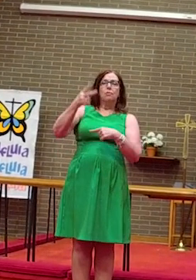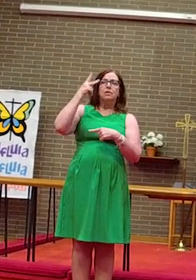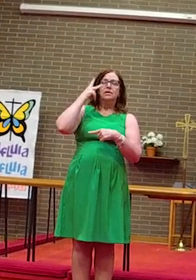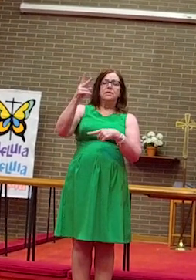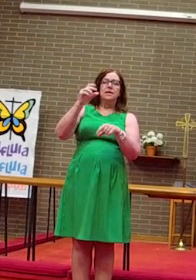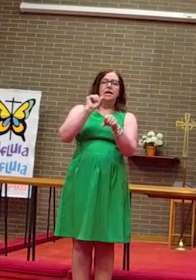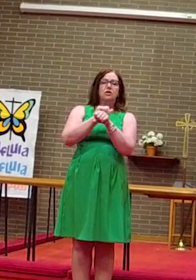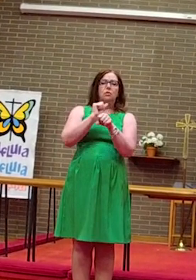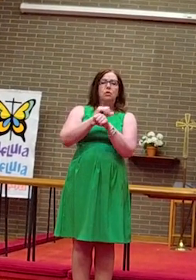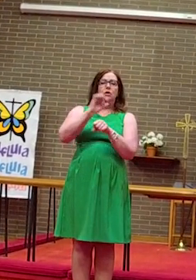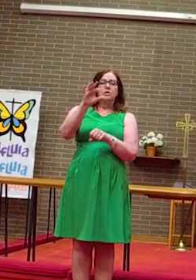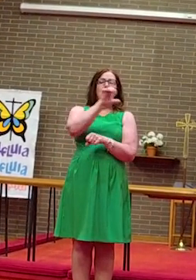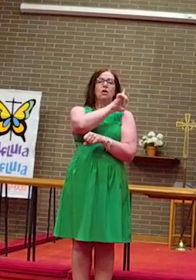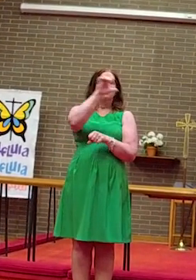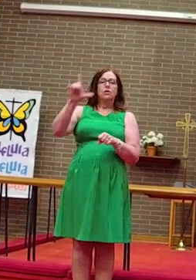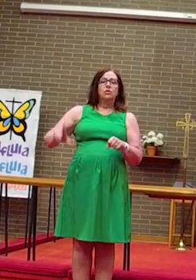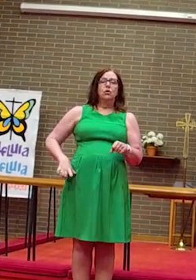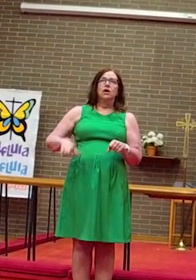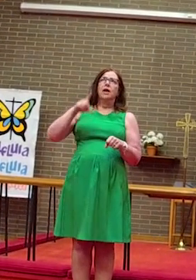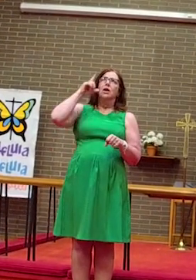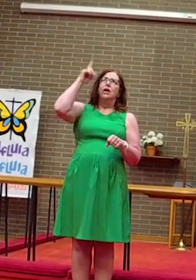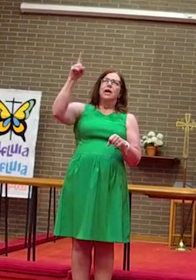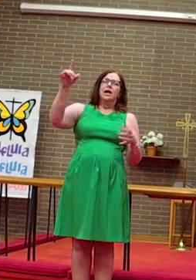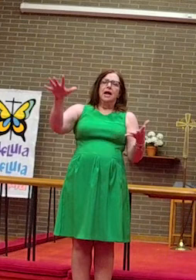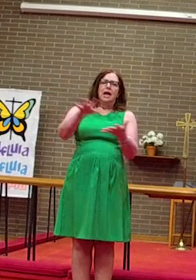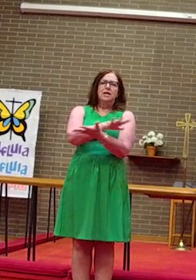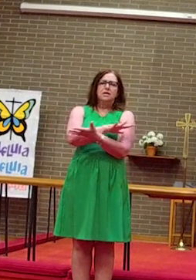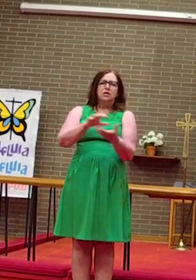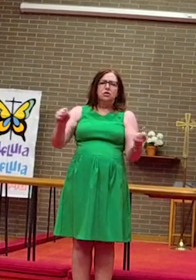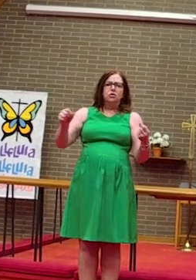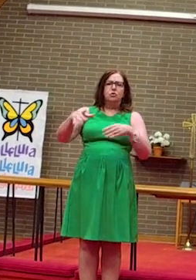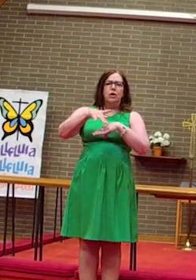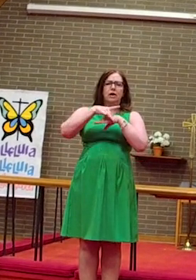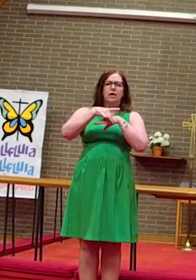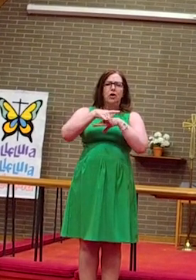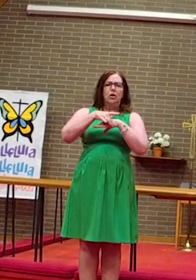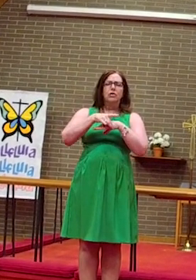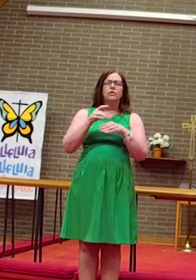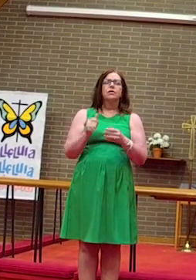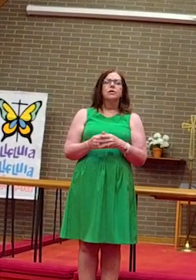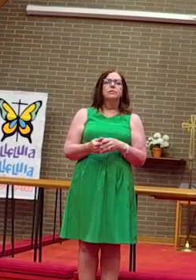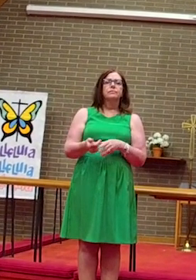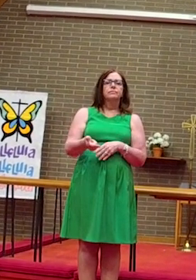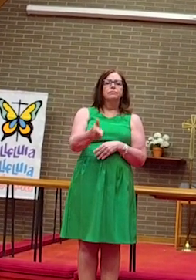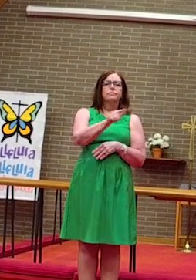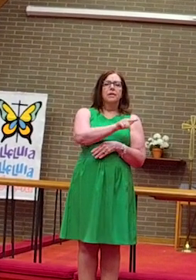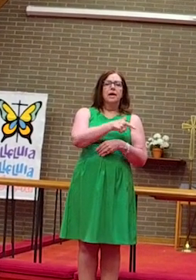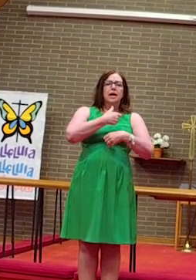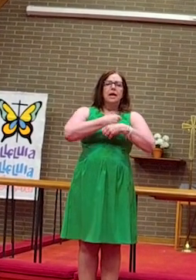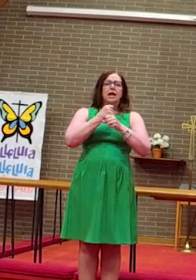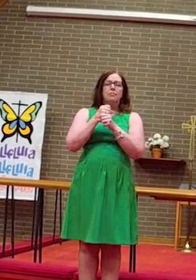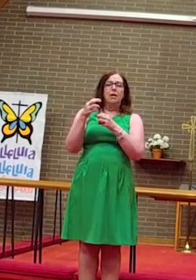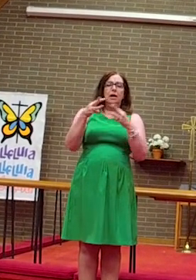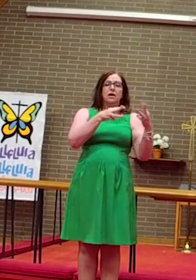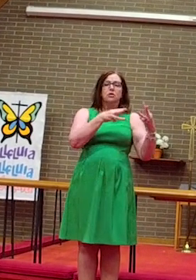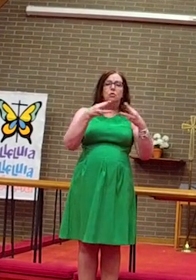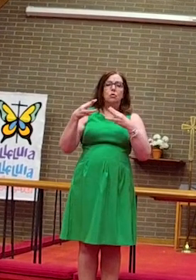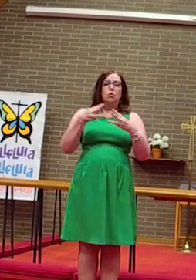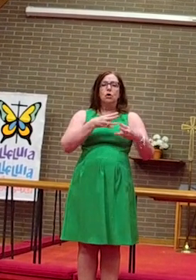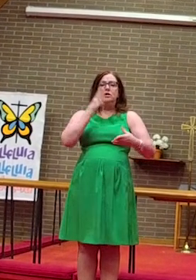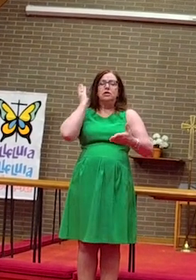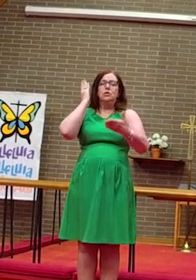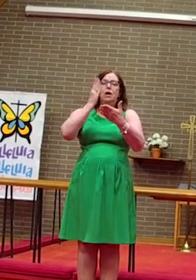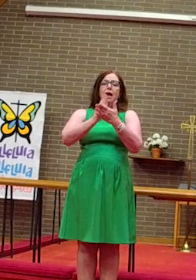Lord, how he has brought desolations on the earth. He makes war cease to the end of the